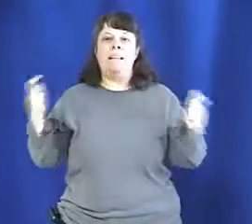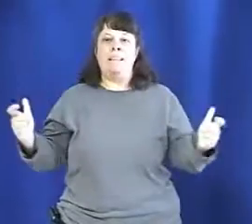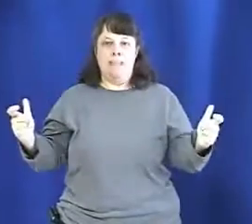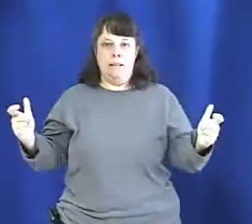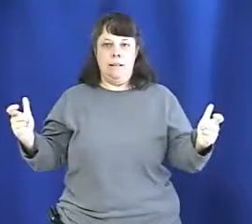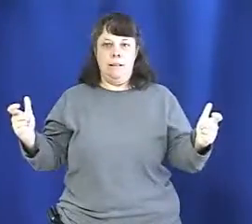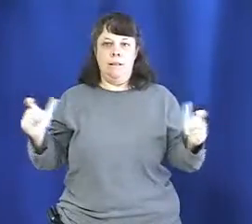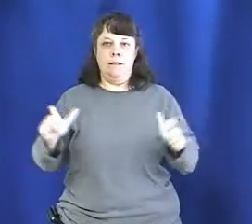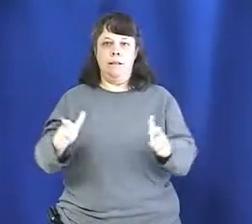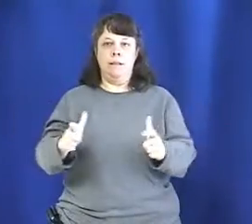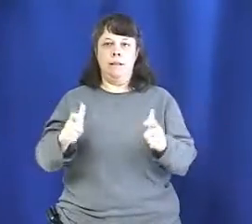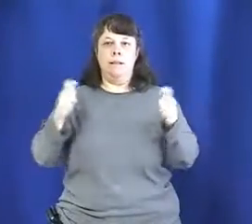Big.